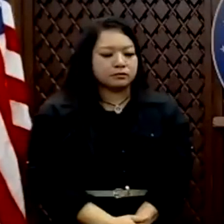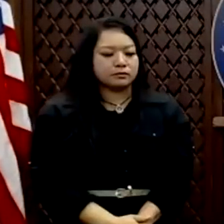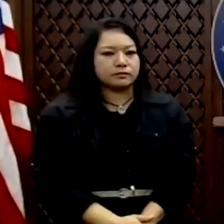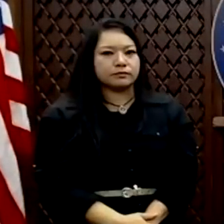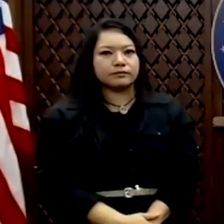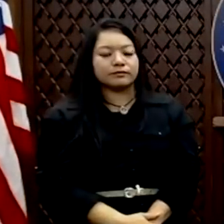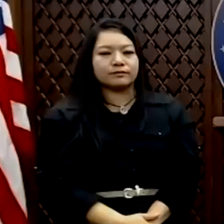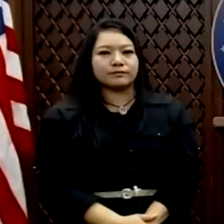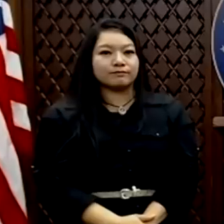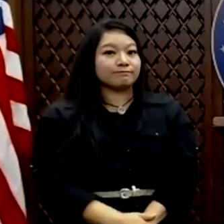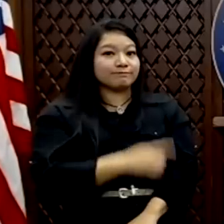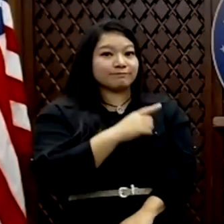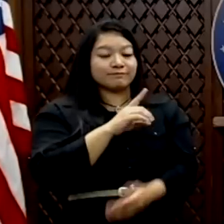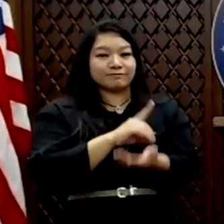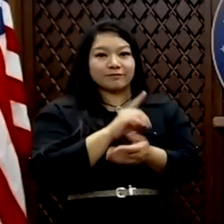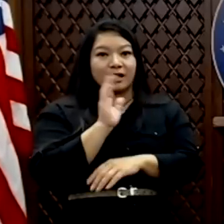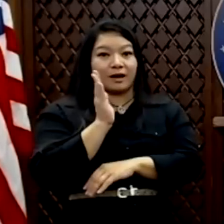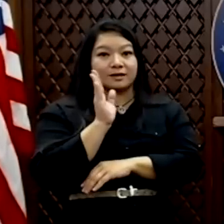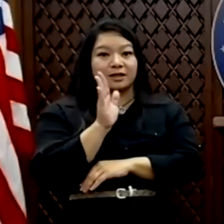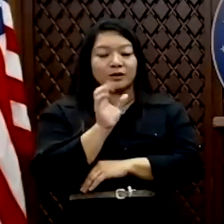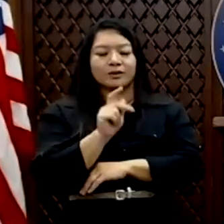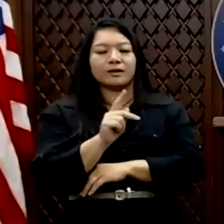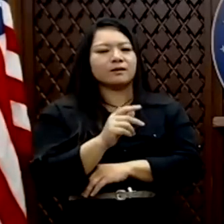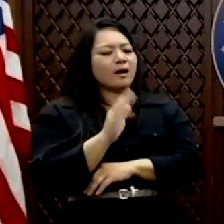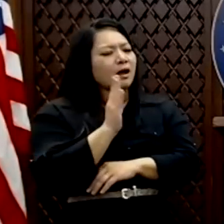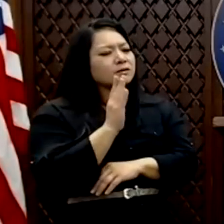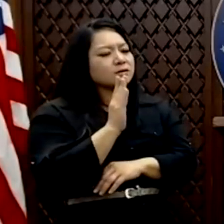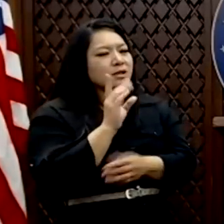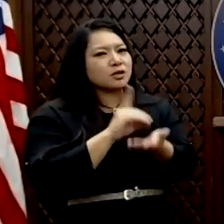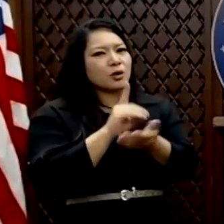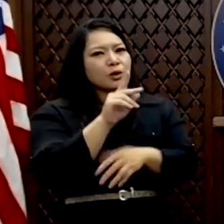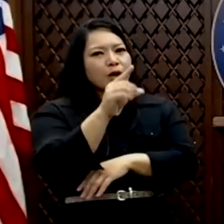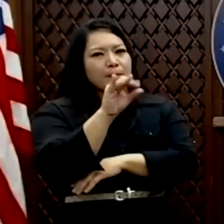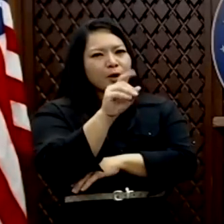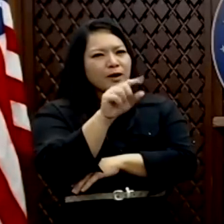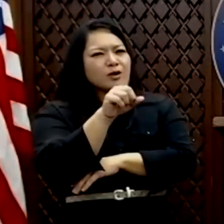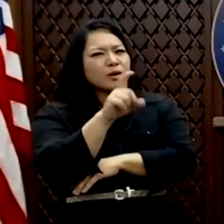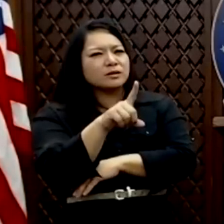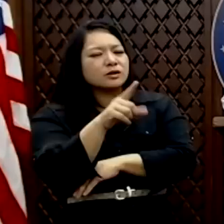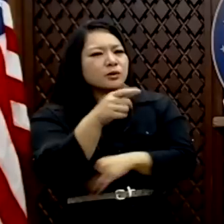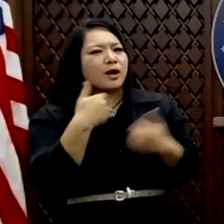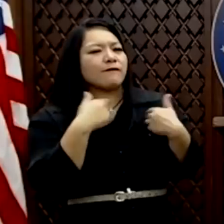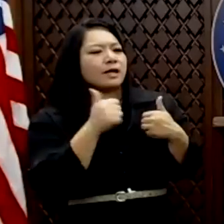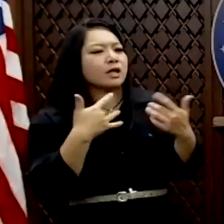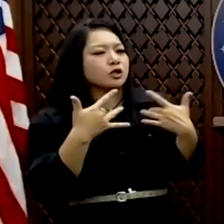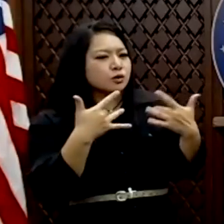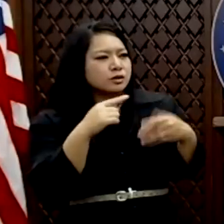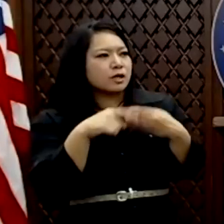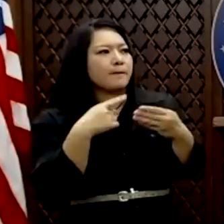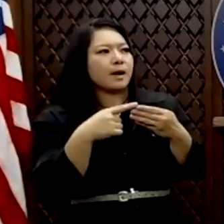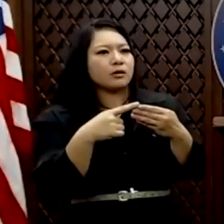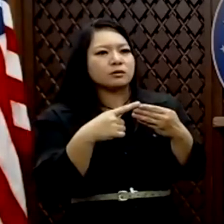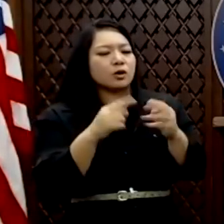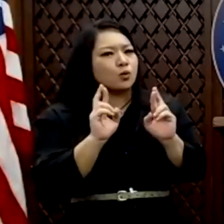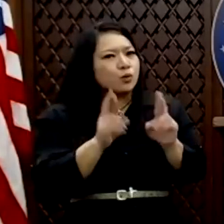Yes, Lou. Hi, Dr. Guerrero. My question is, do you have any concerns about underreporting or any